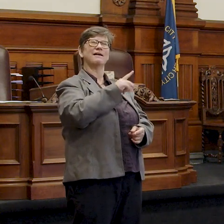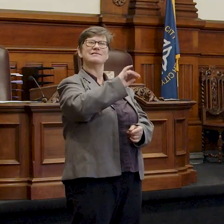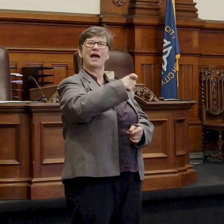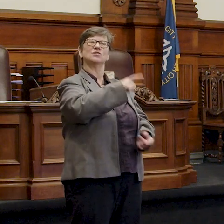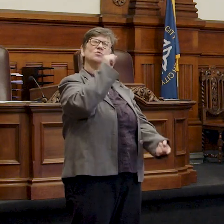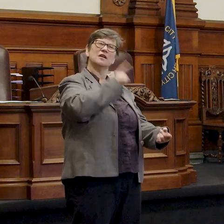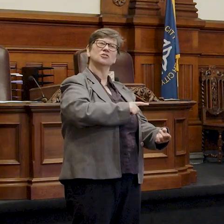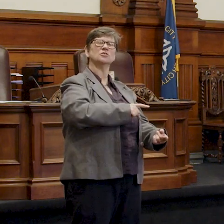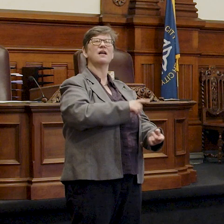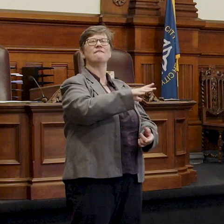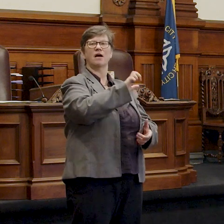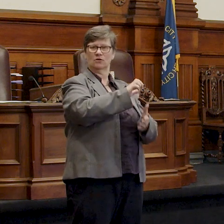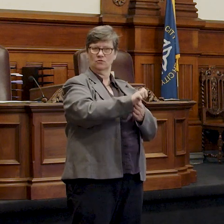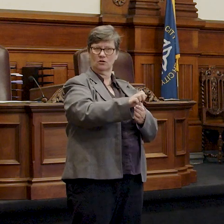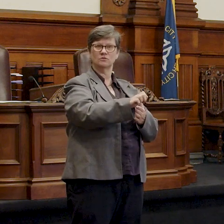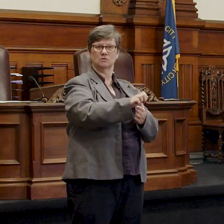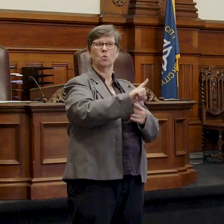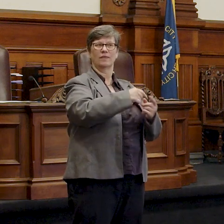$534.52 when they receive their tax bill.